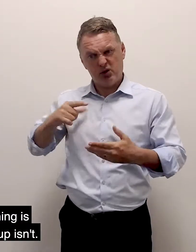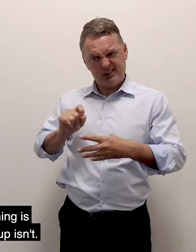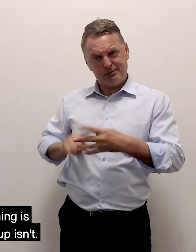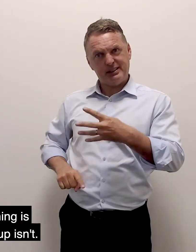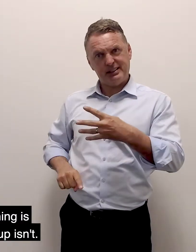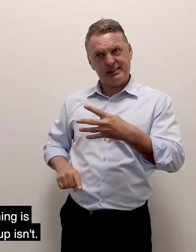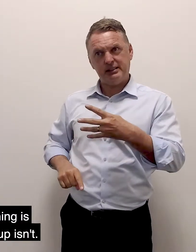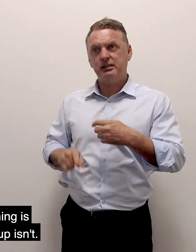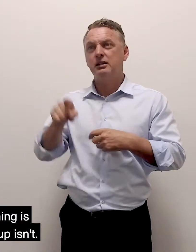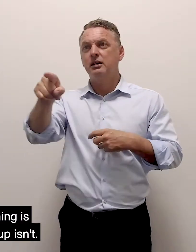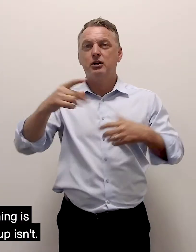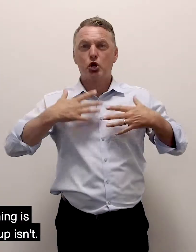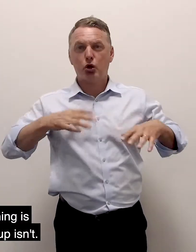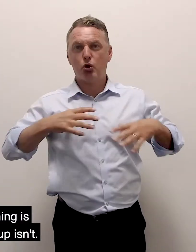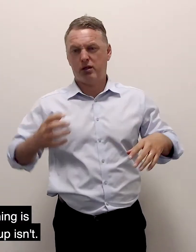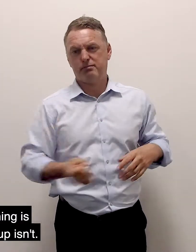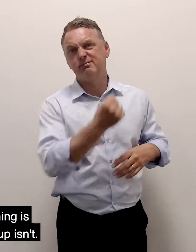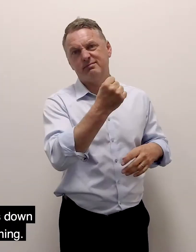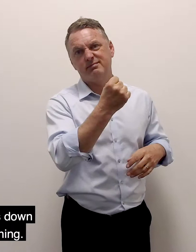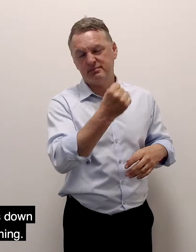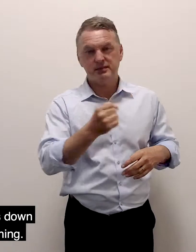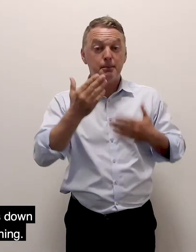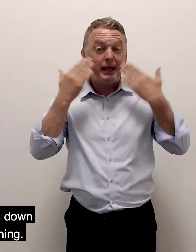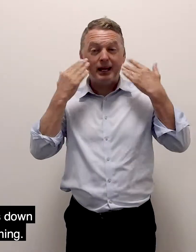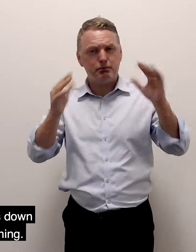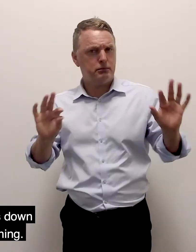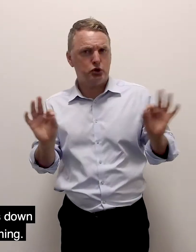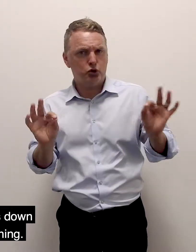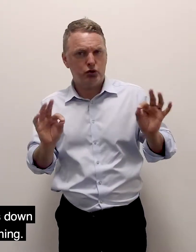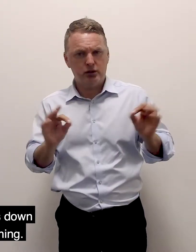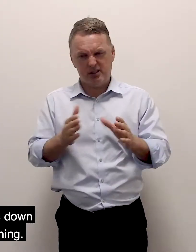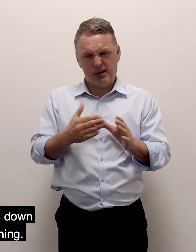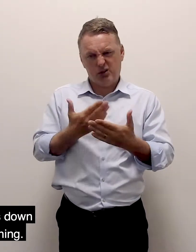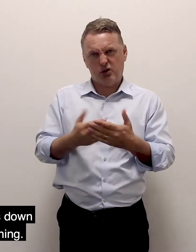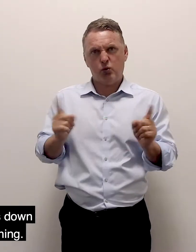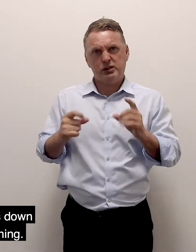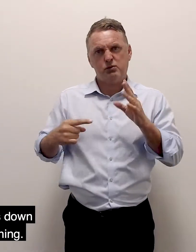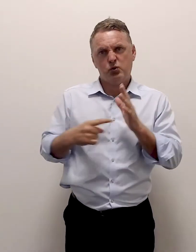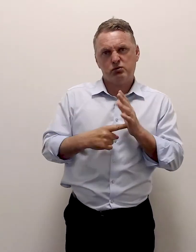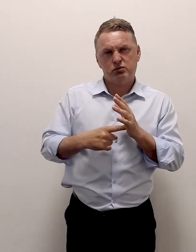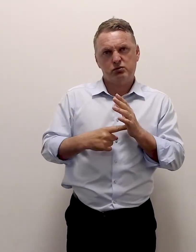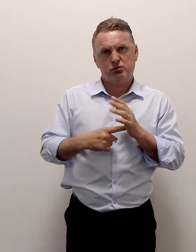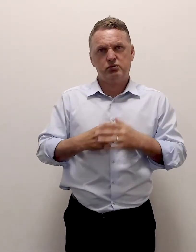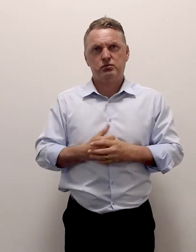Well, clothing is an essential, makeup isn't. You know, it comes down to the necessity thing.